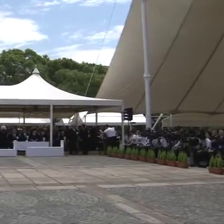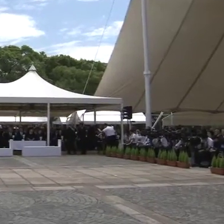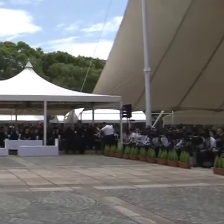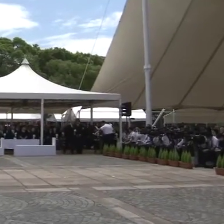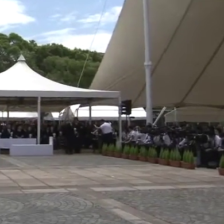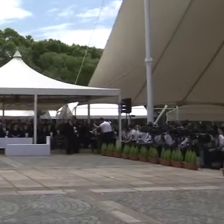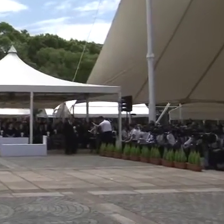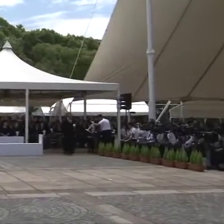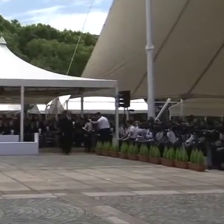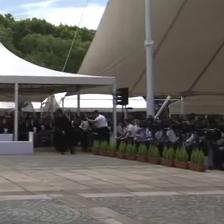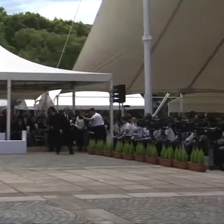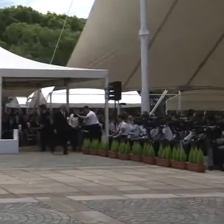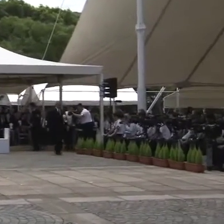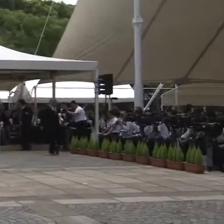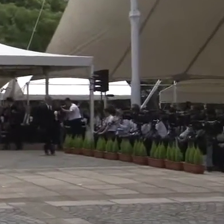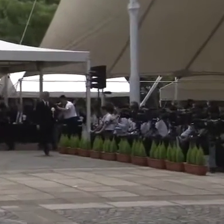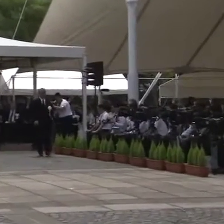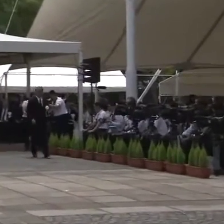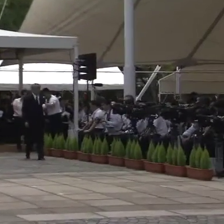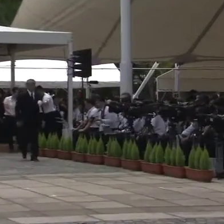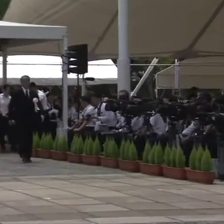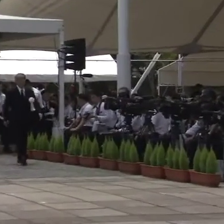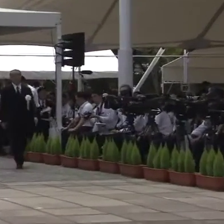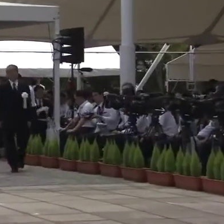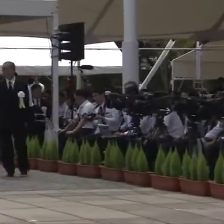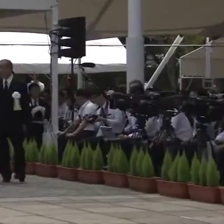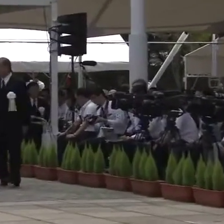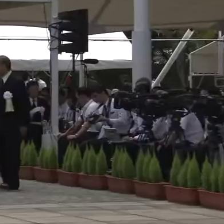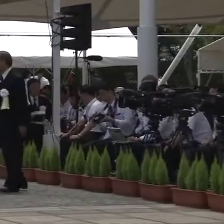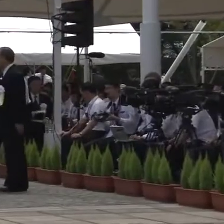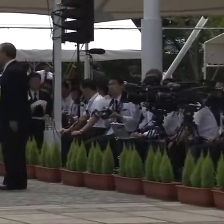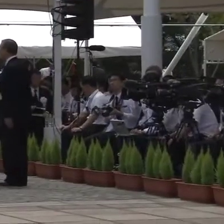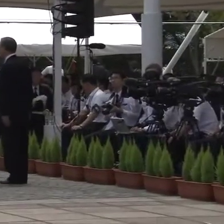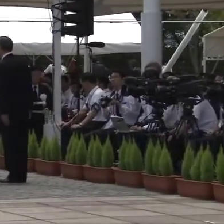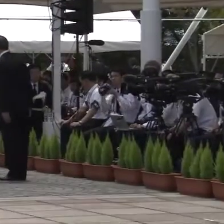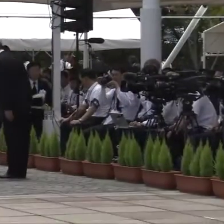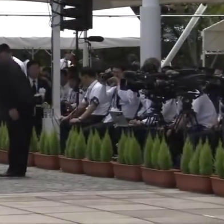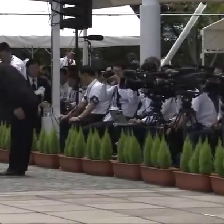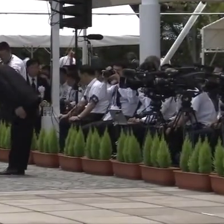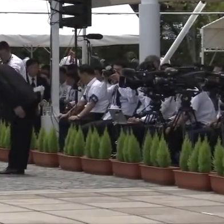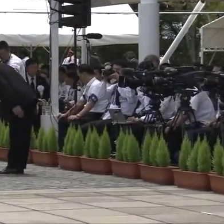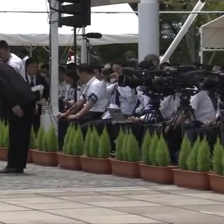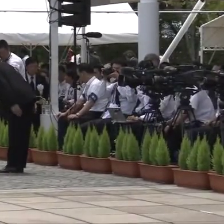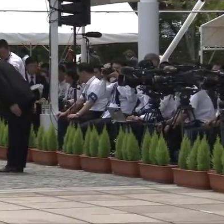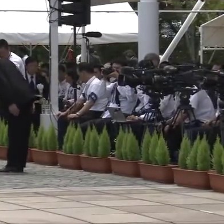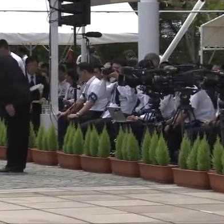Next, Mr. Hodo Nakamura, the governor of Nagasaki Prefecture, will take the podium.